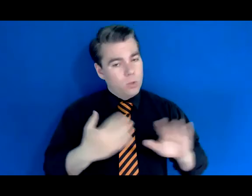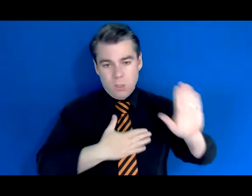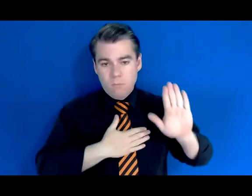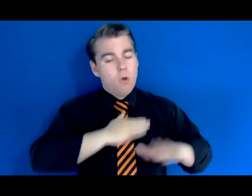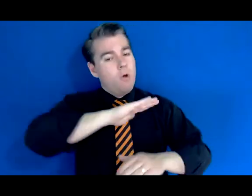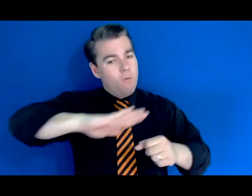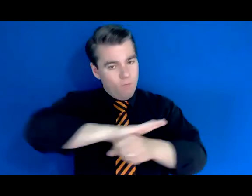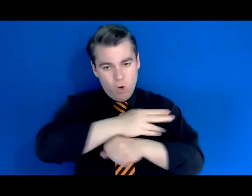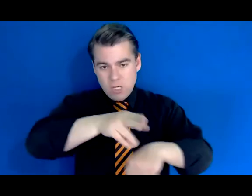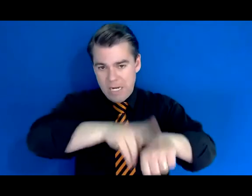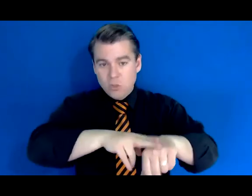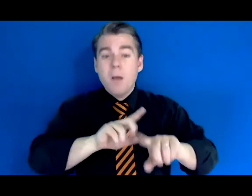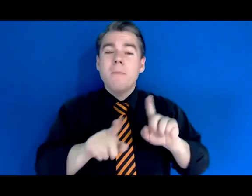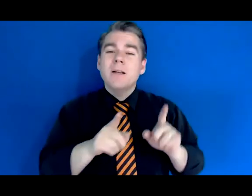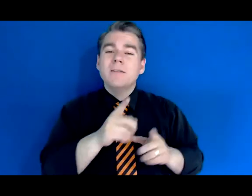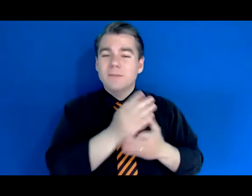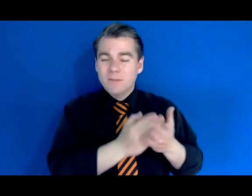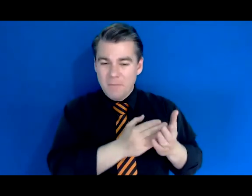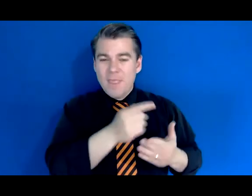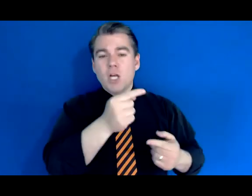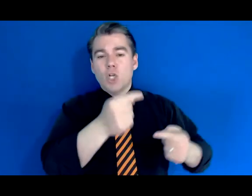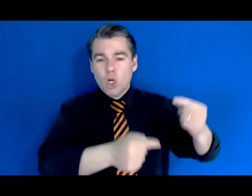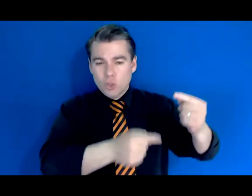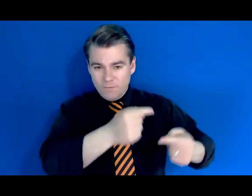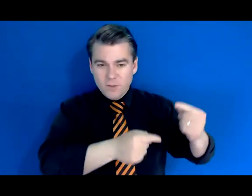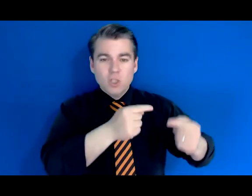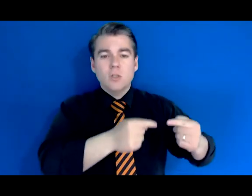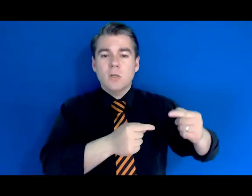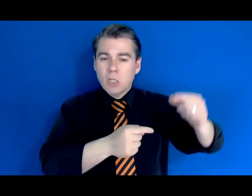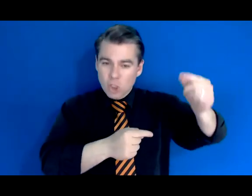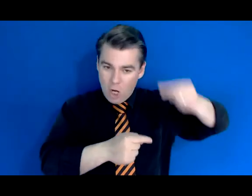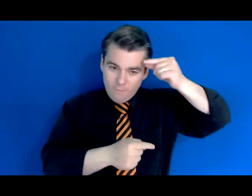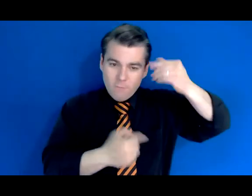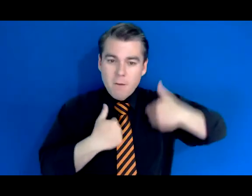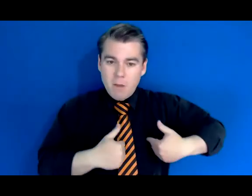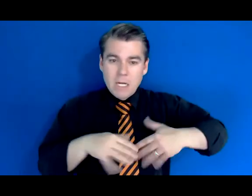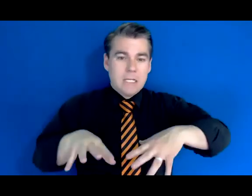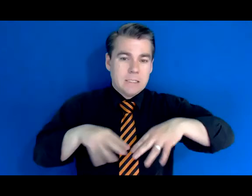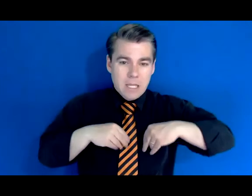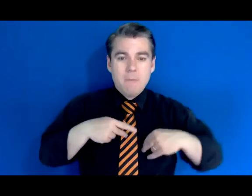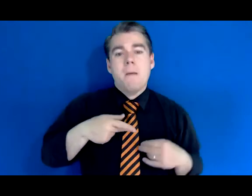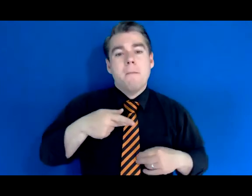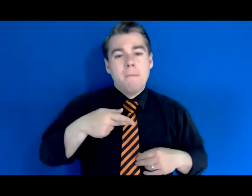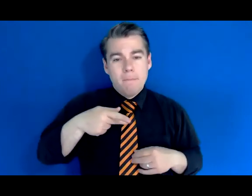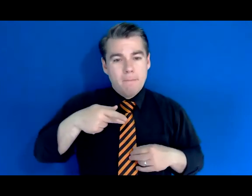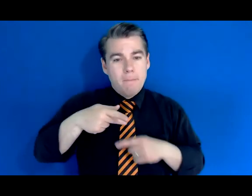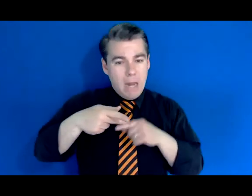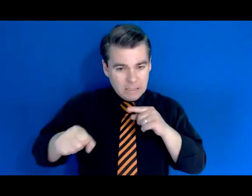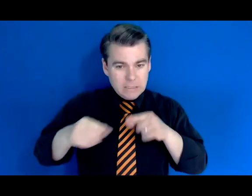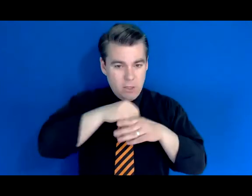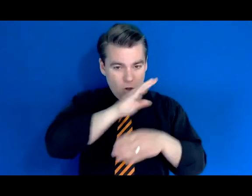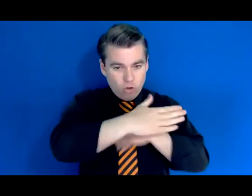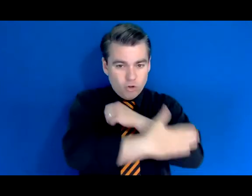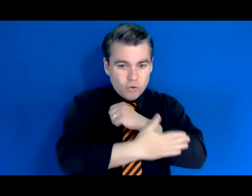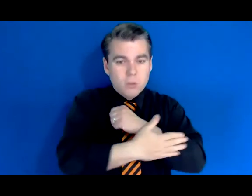because of the controversy with government bodies accepting Plexus products into their country, Plexus decided to take the